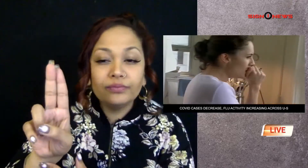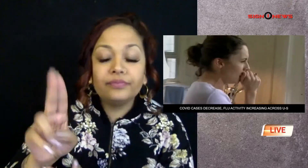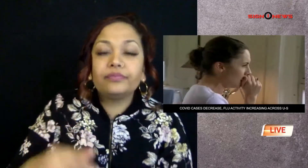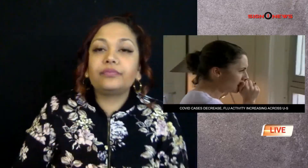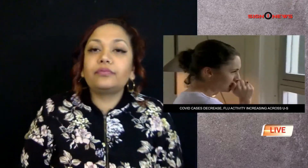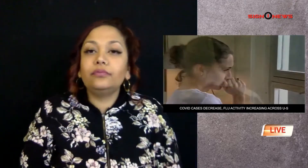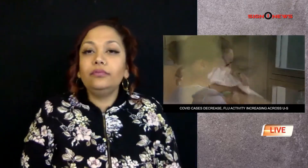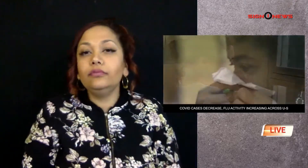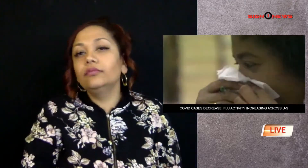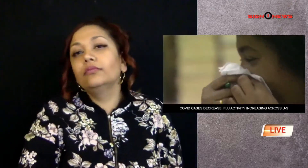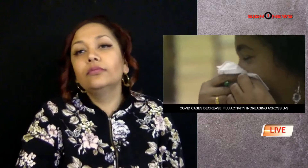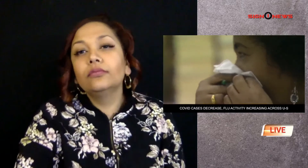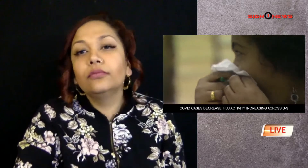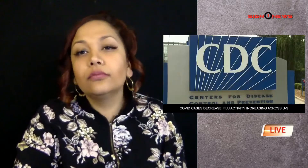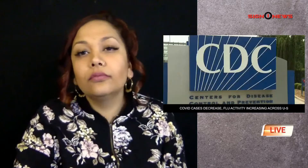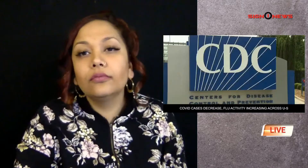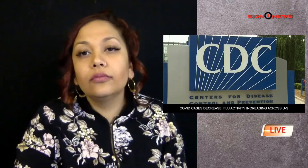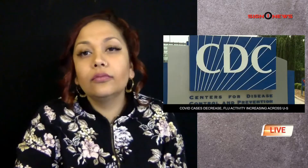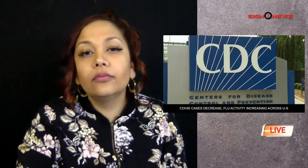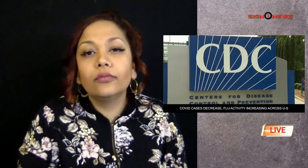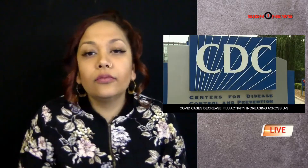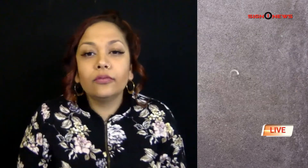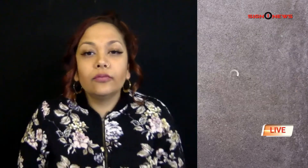played a role in increased flu activity.